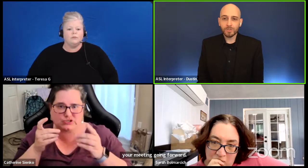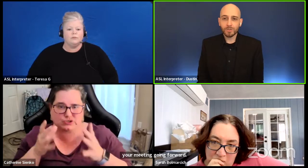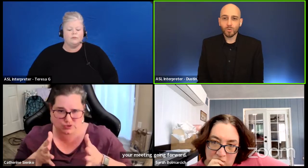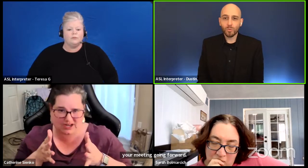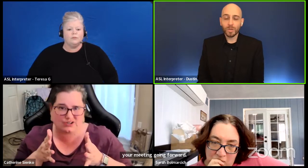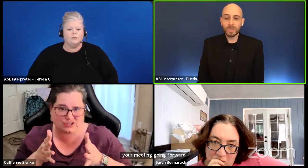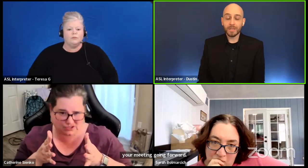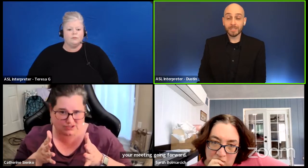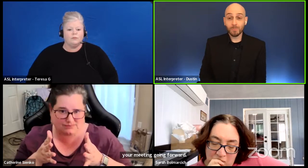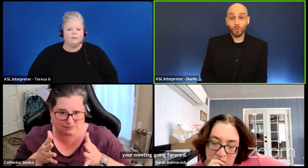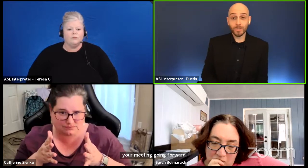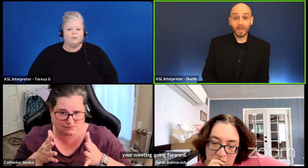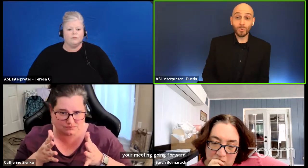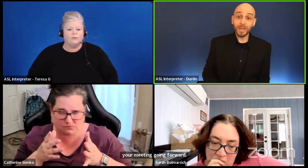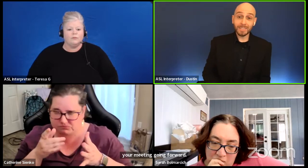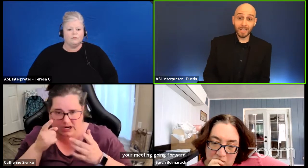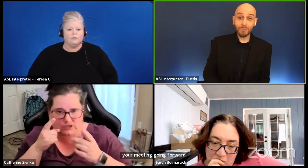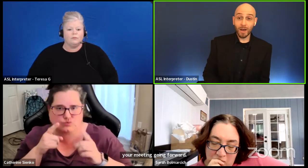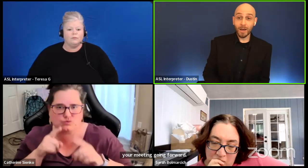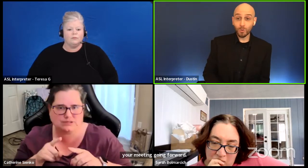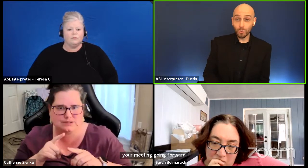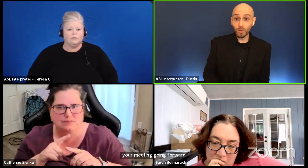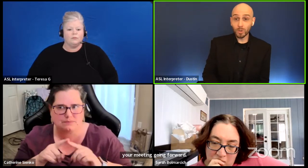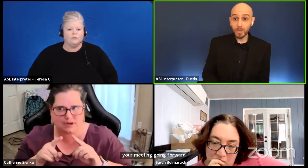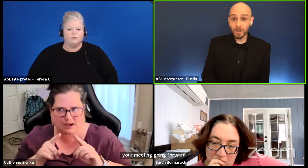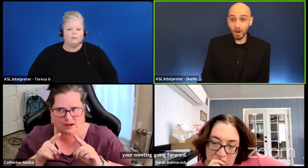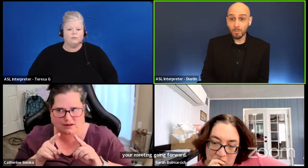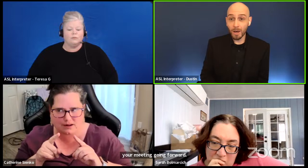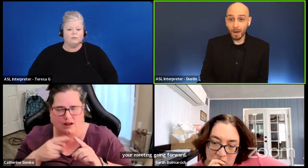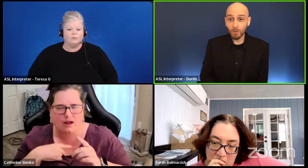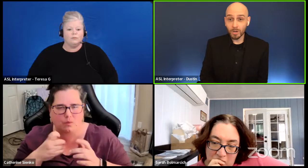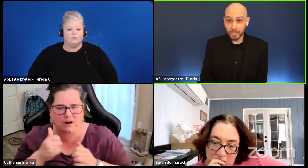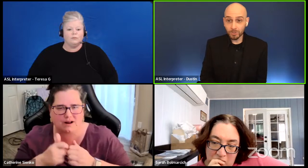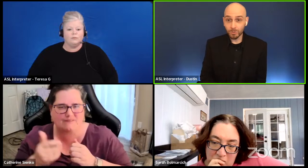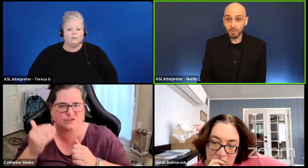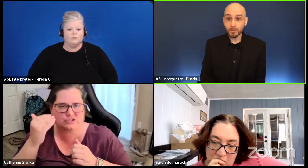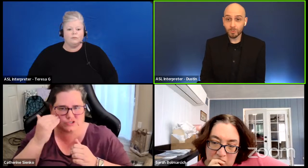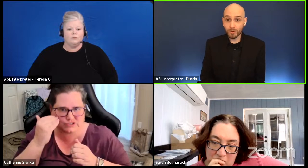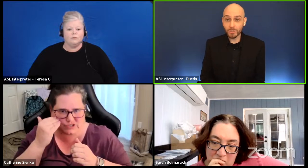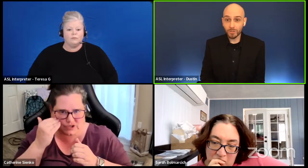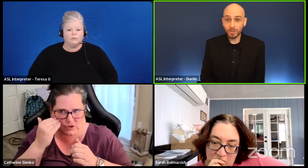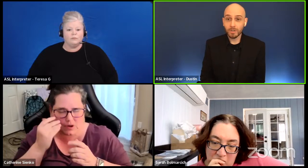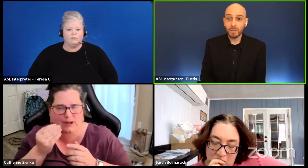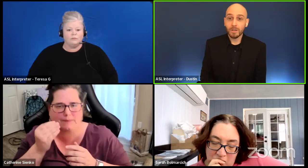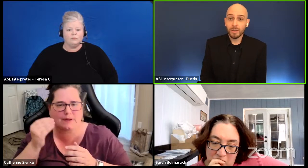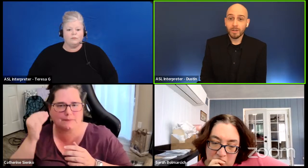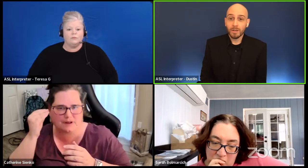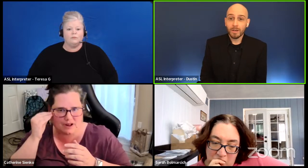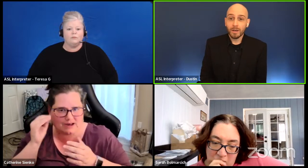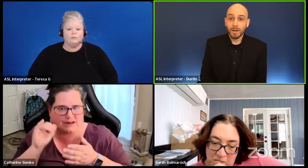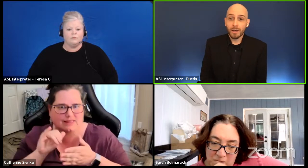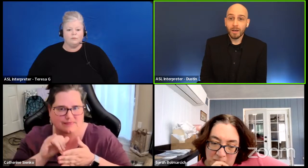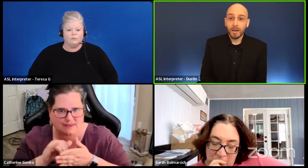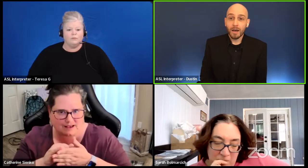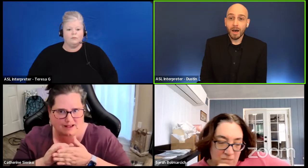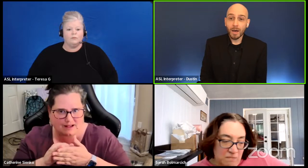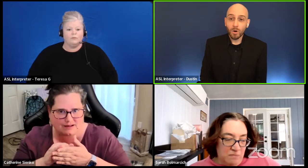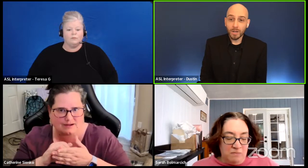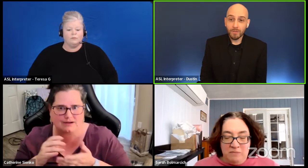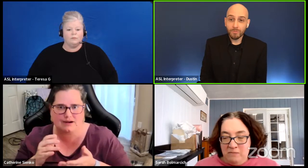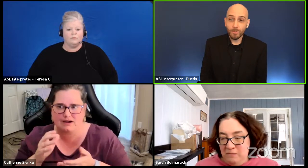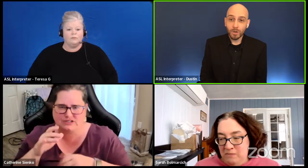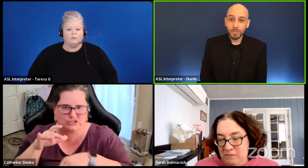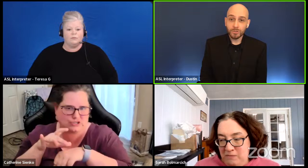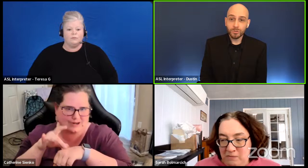It is important that we identify who will become our interim director.